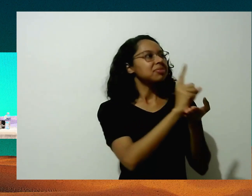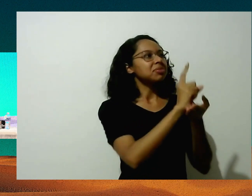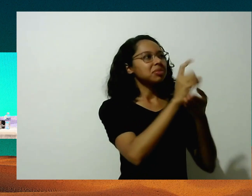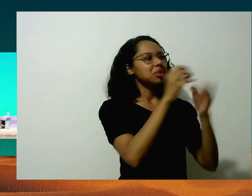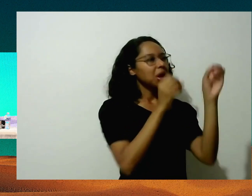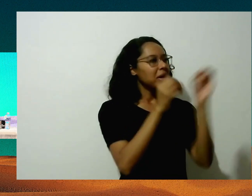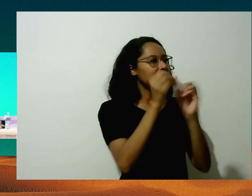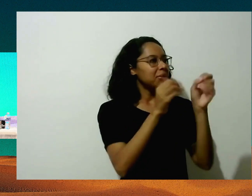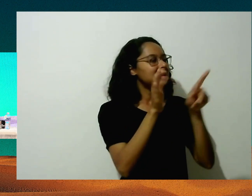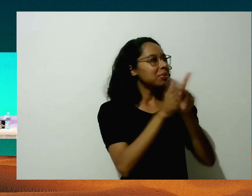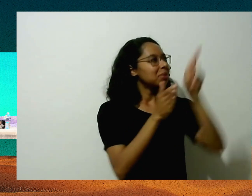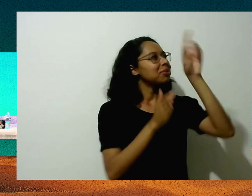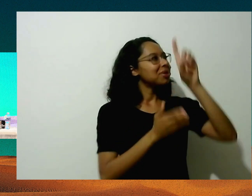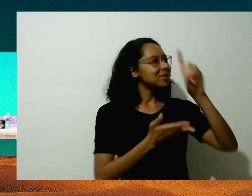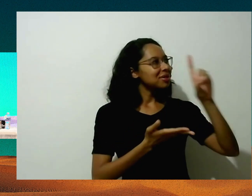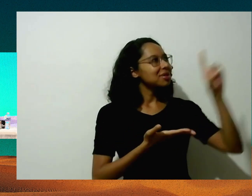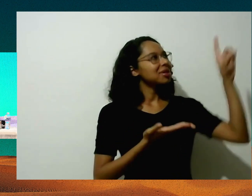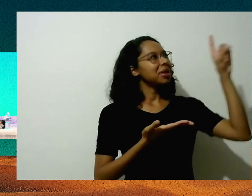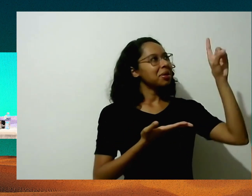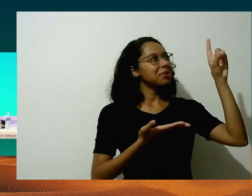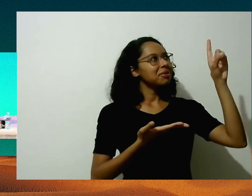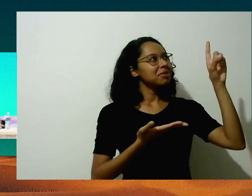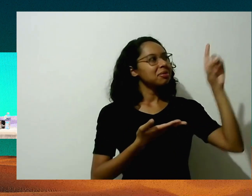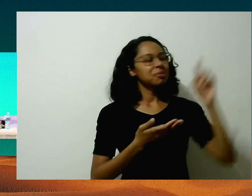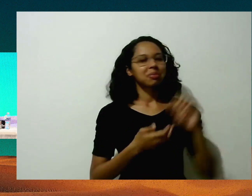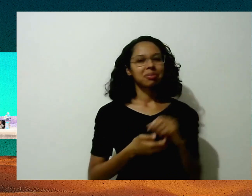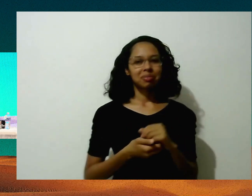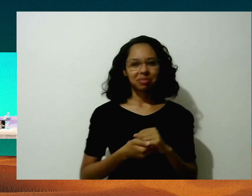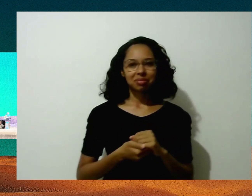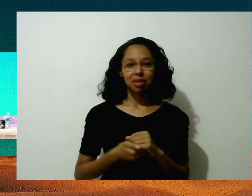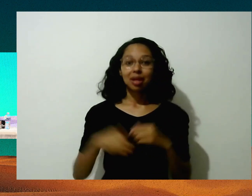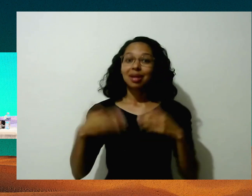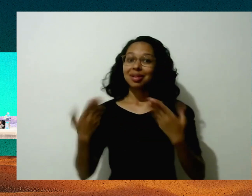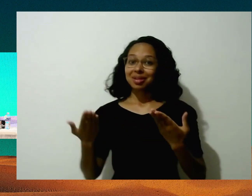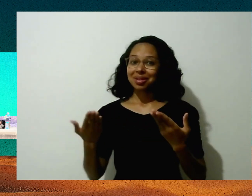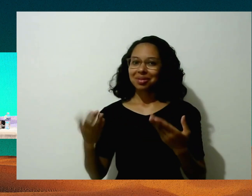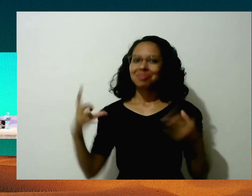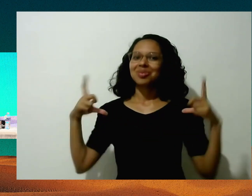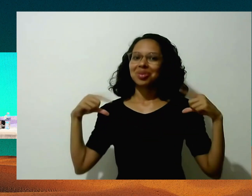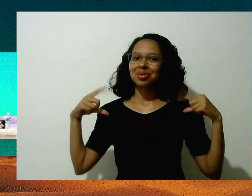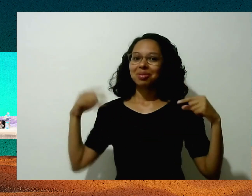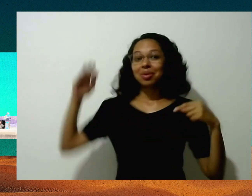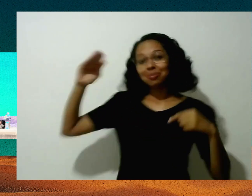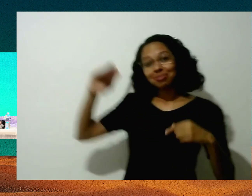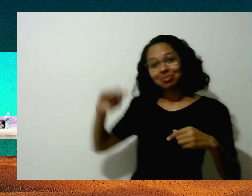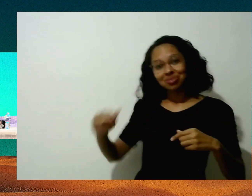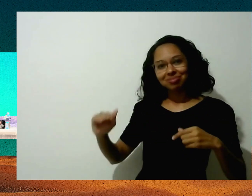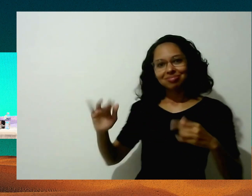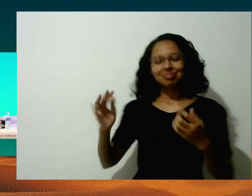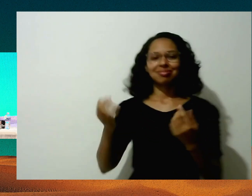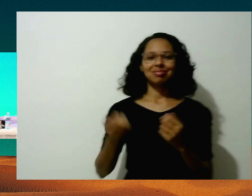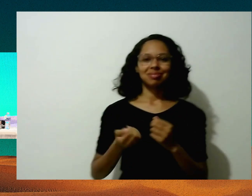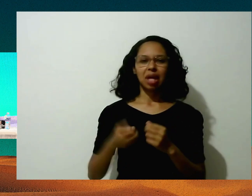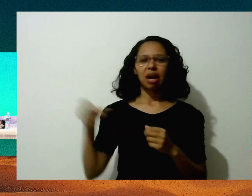hands. Isso que faz com que Lúcifer, Satanás hoje tem raiva. And that causes Lucifer to be angry. O homem não tem a capacidade que eu